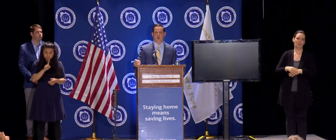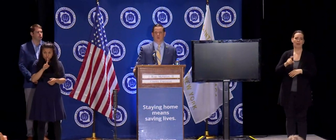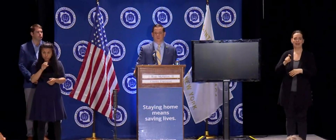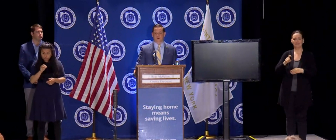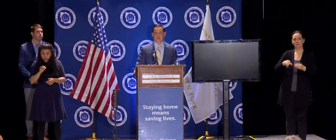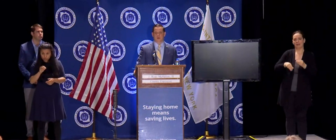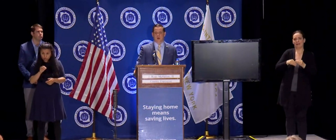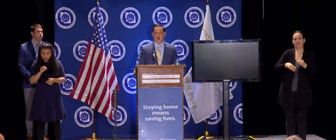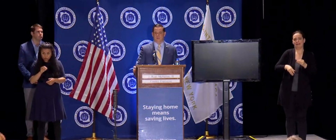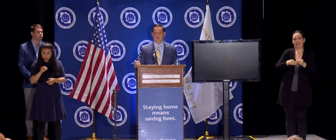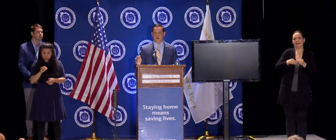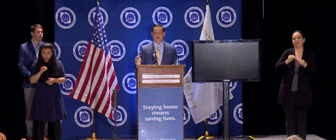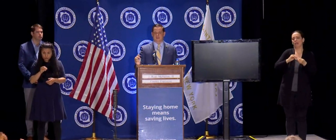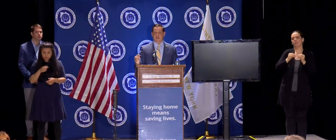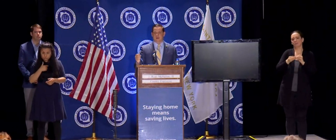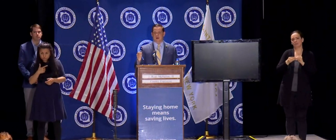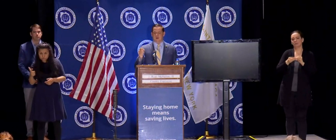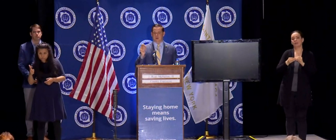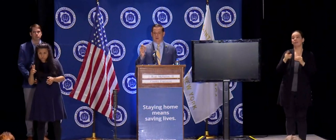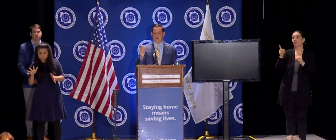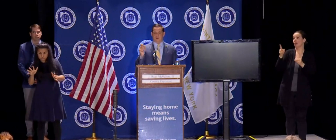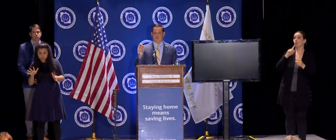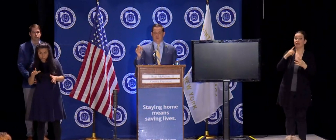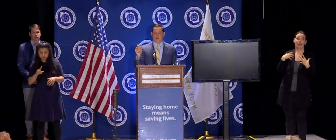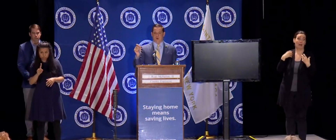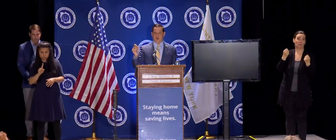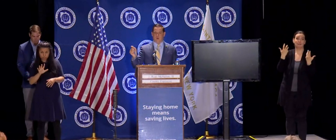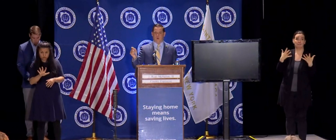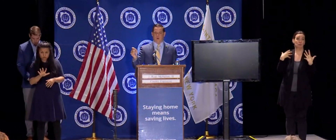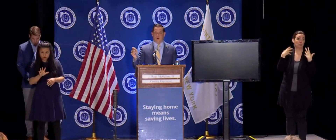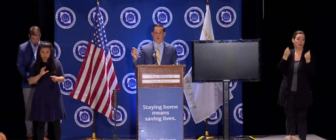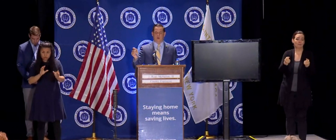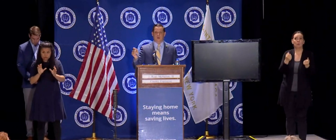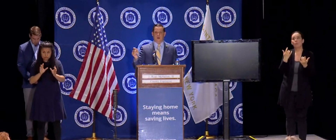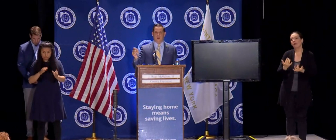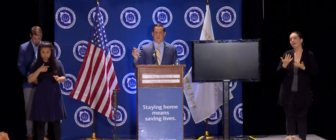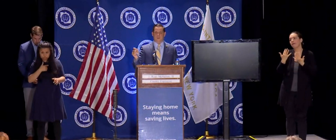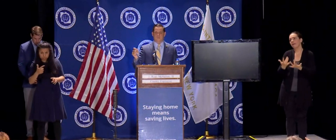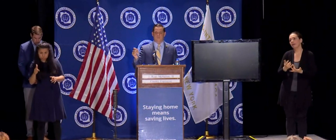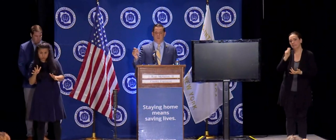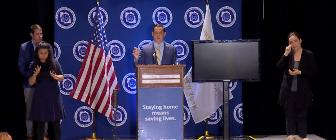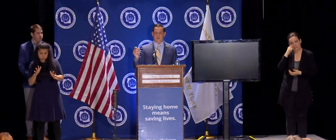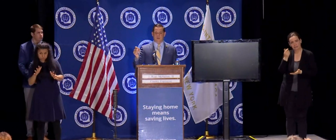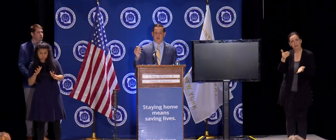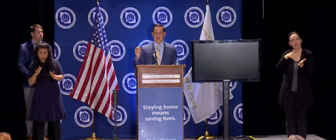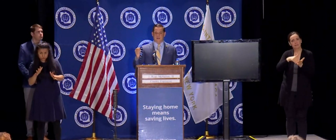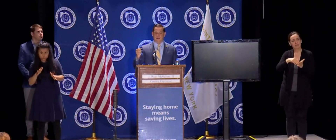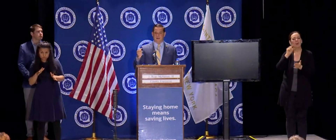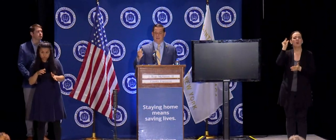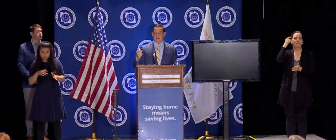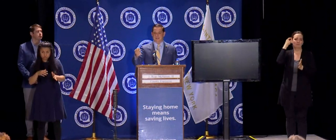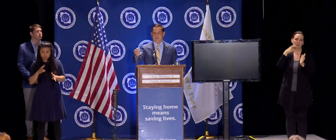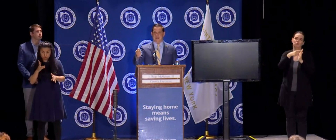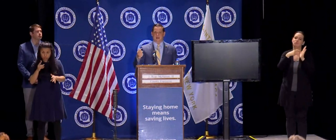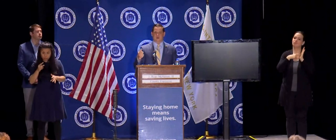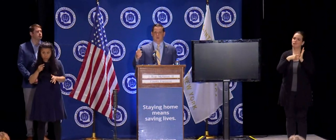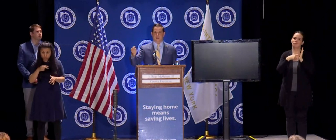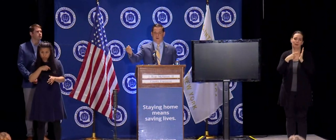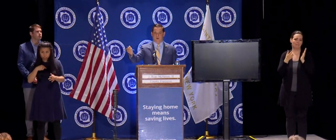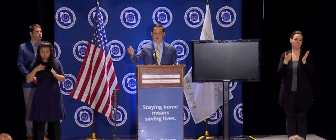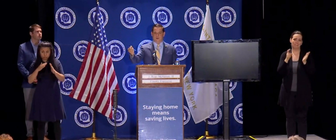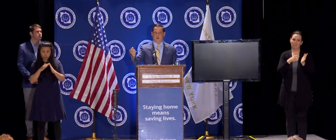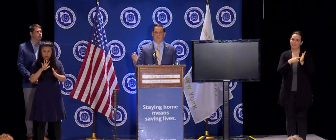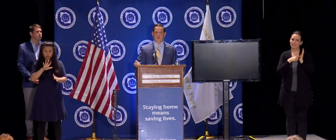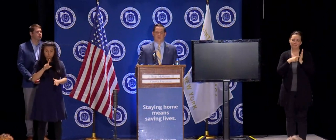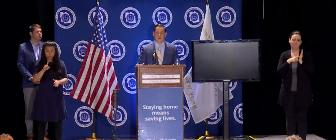back to their homes, because under the governor's current order, that they got to test negative to go